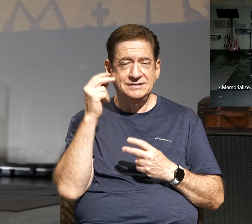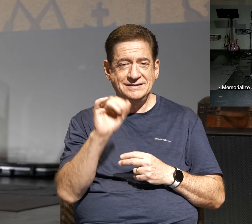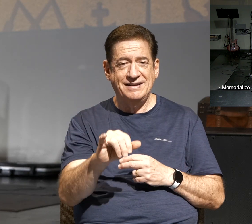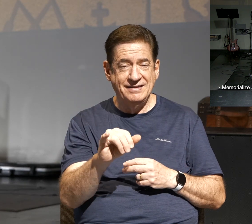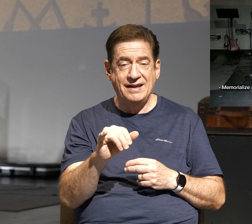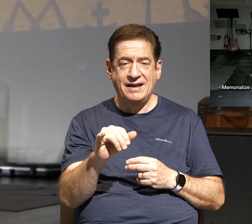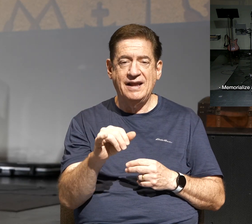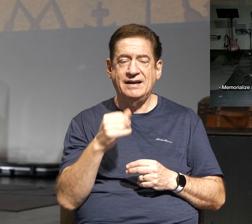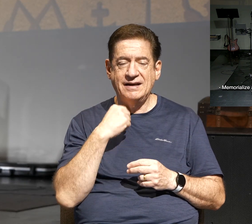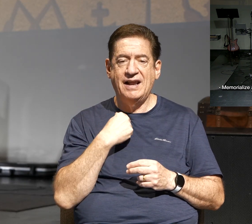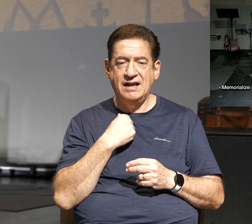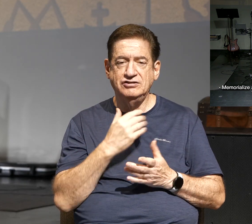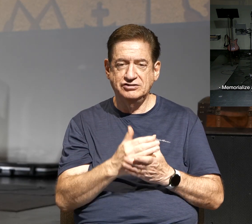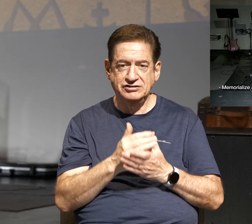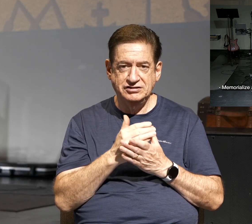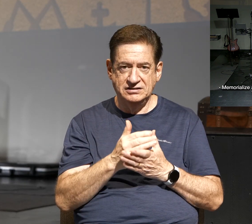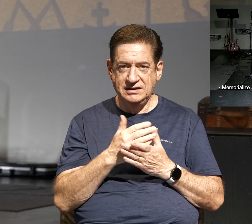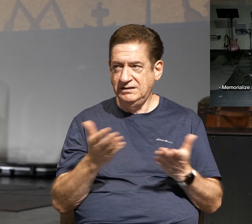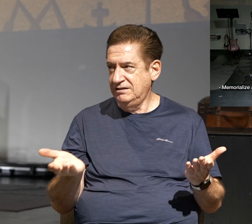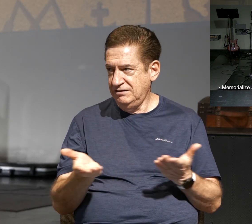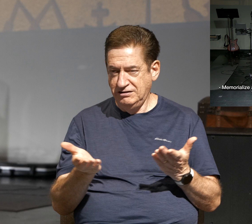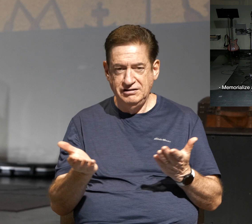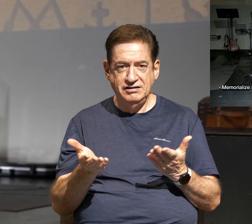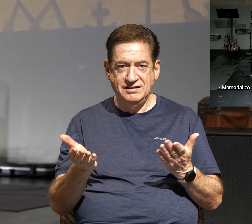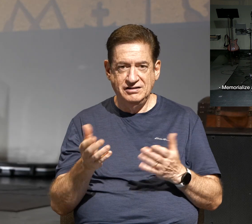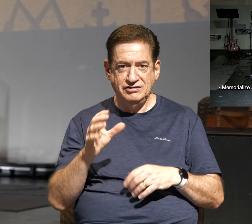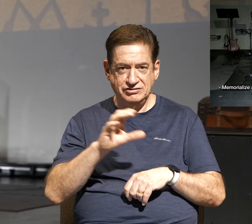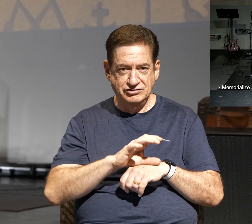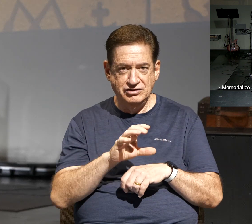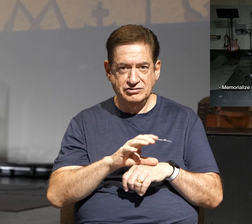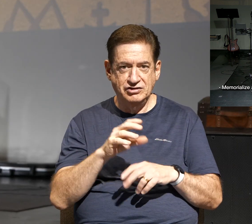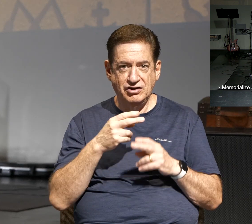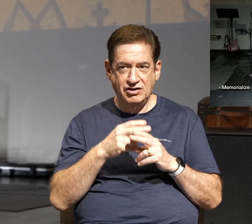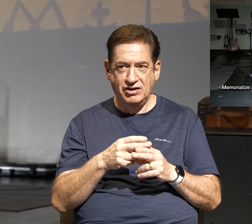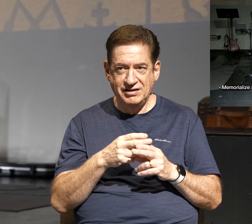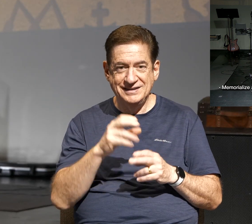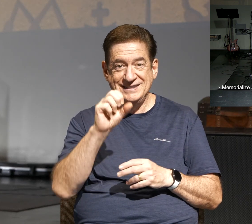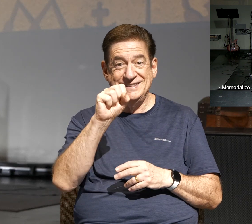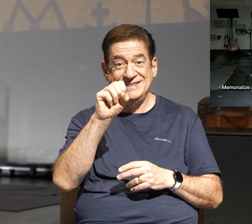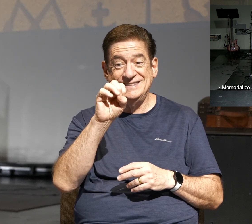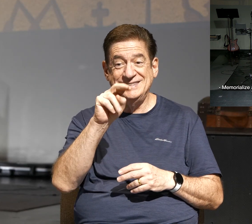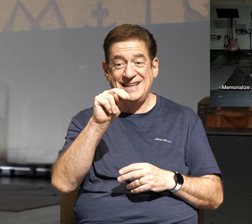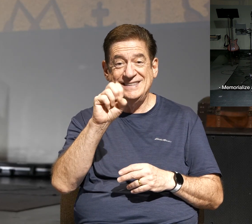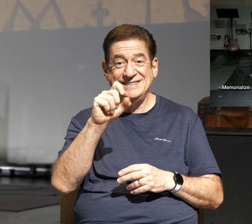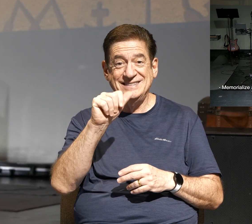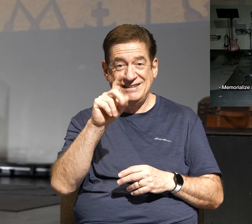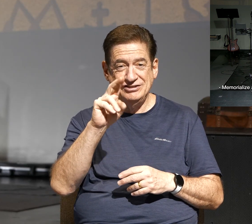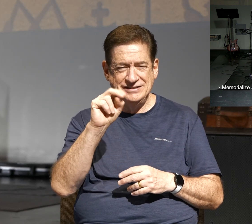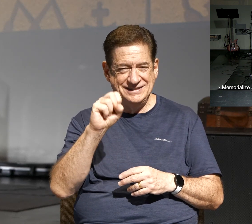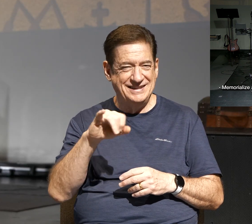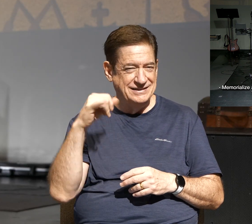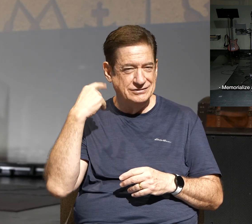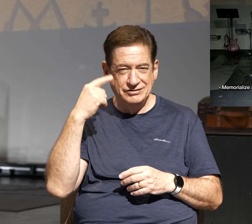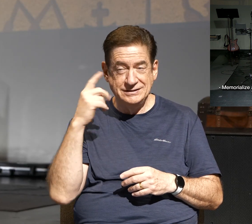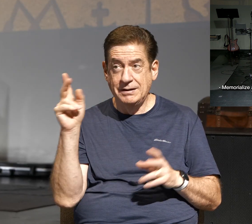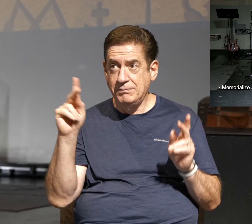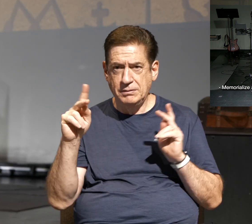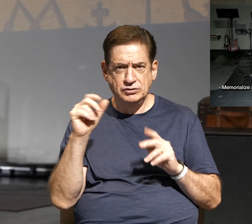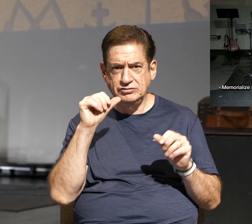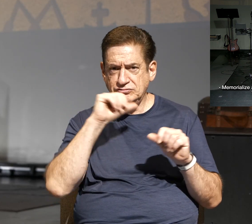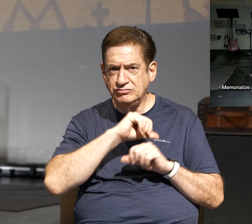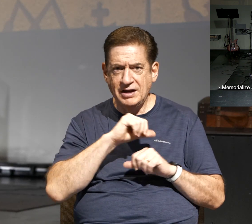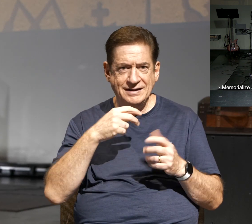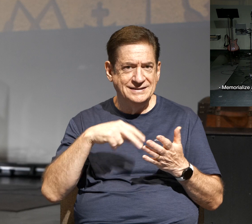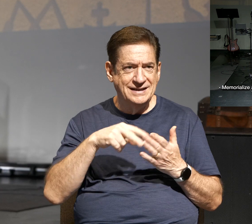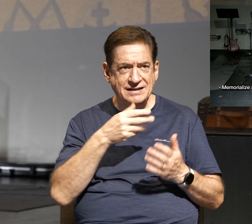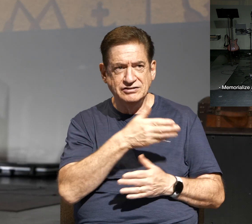then I share it with others. Hey, right here, we did church. It was called Sensations. That's crazy. Yeah. And people that used to get drunk and dance